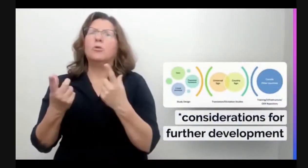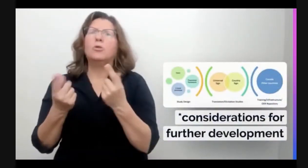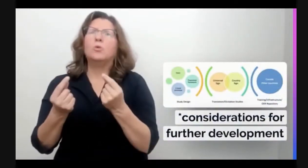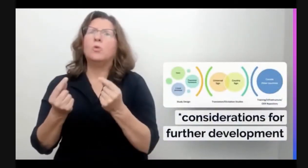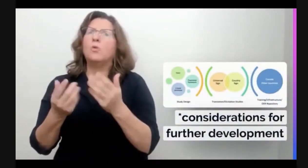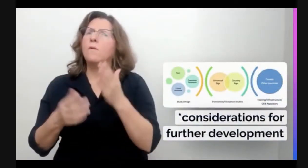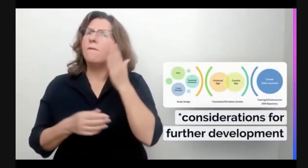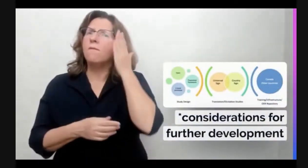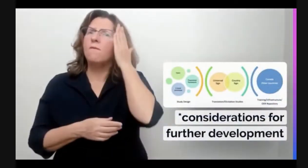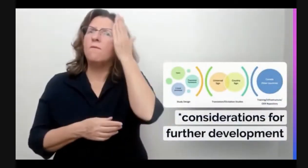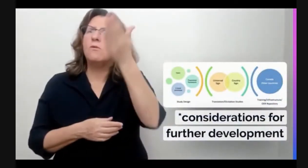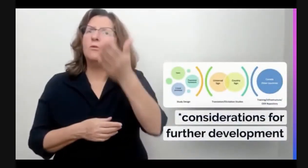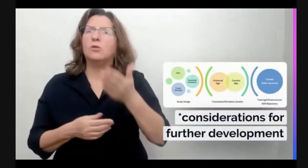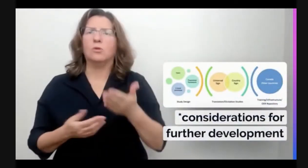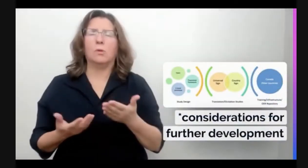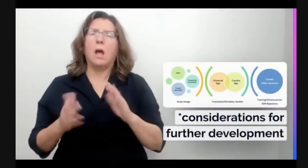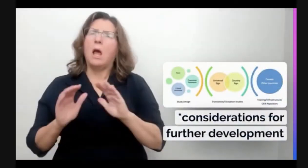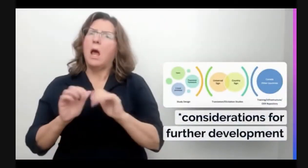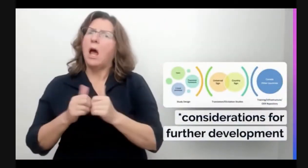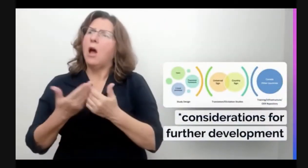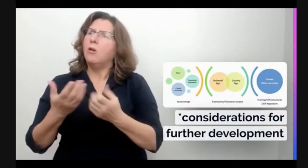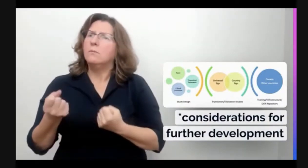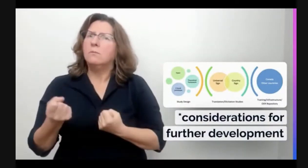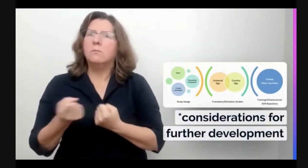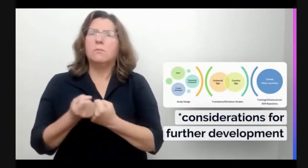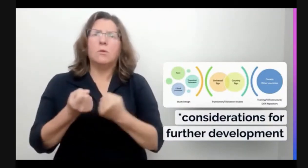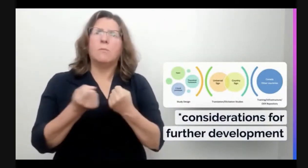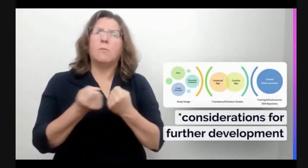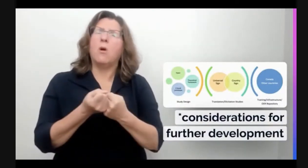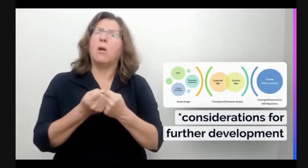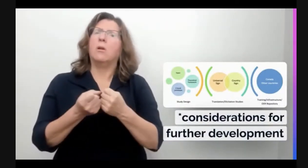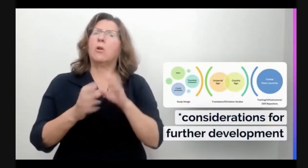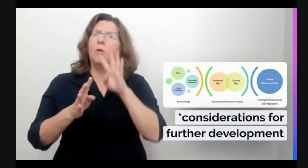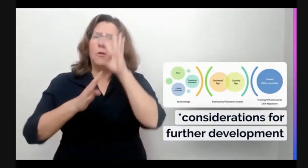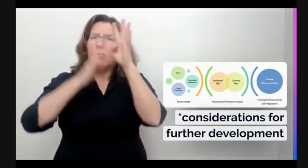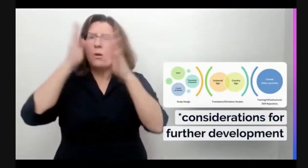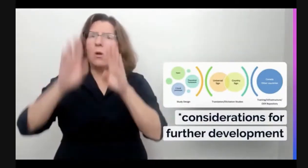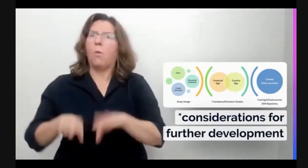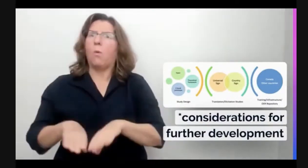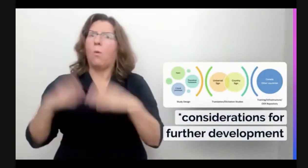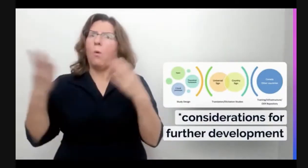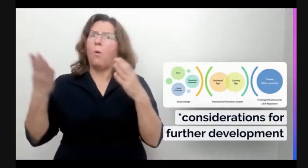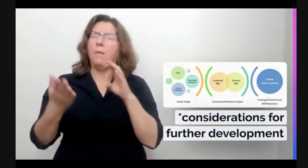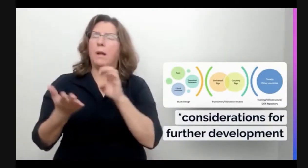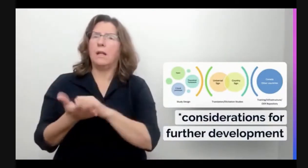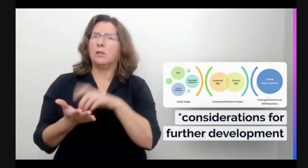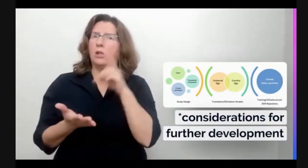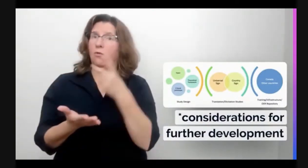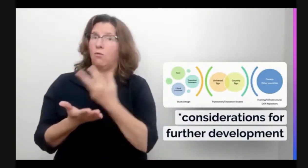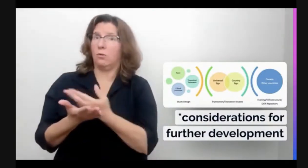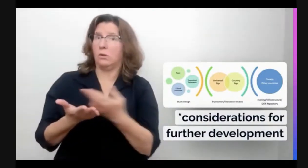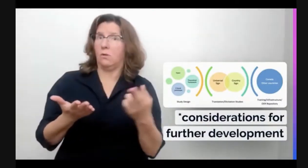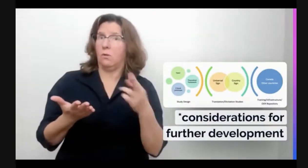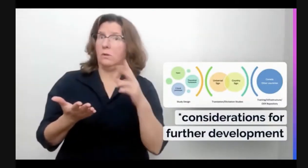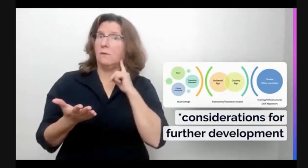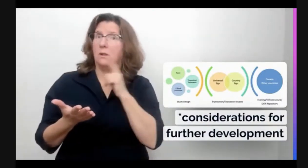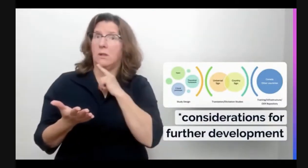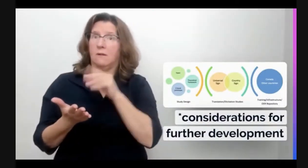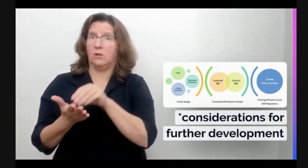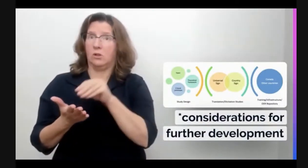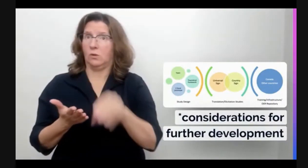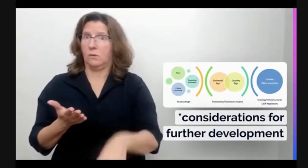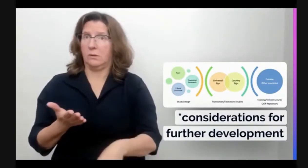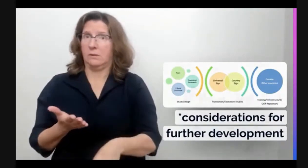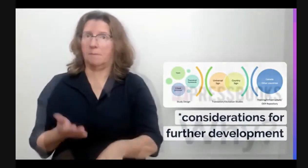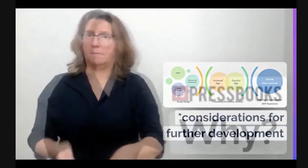Finally, I'll discuss future considerations to support efforts to create open educational resources for